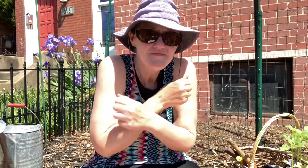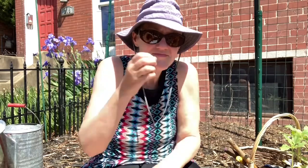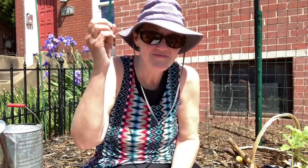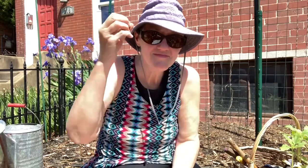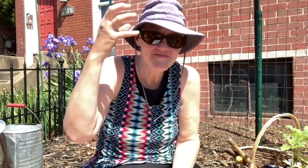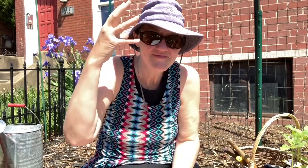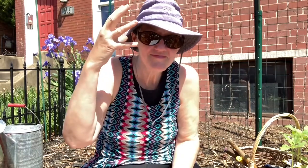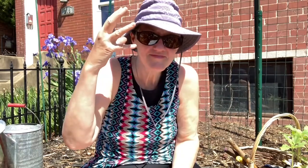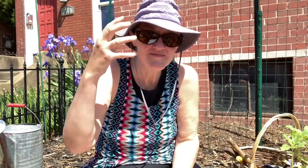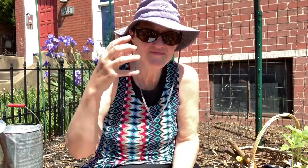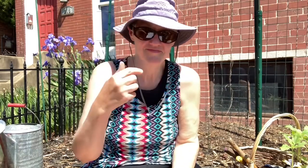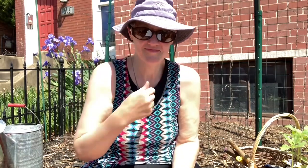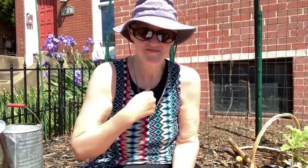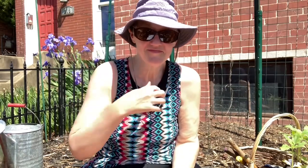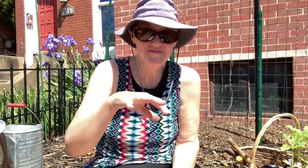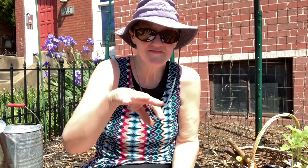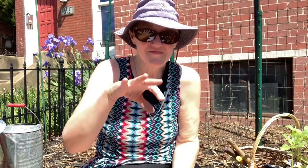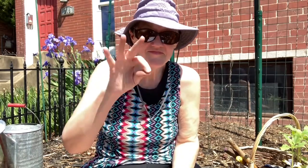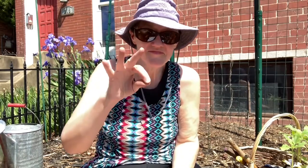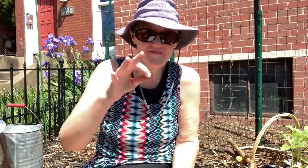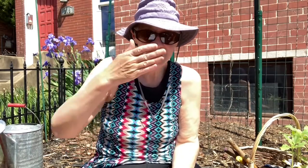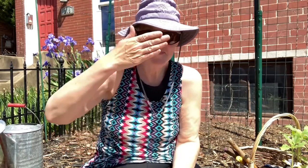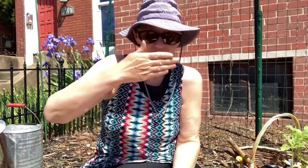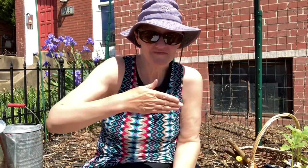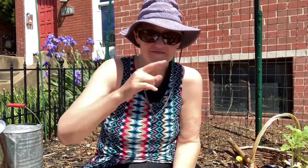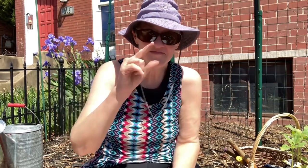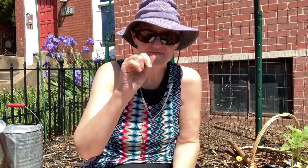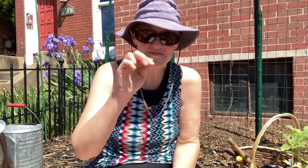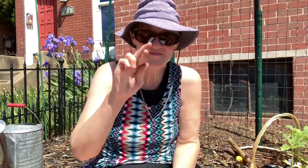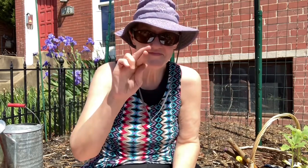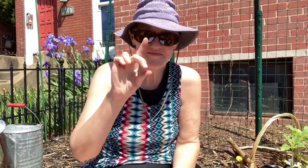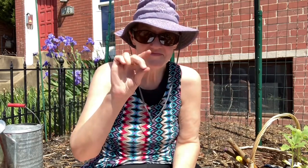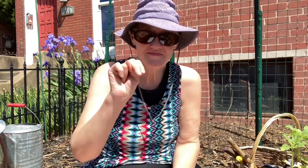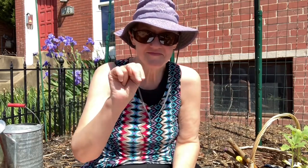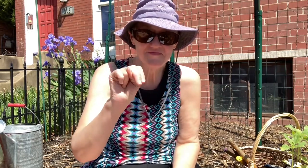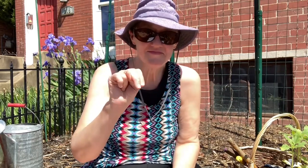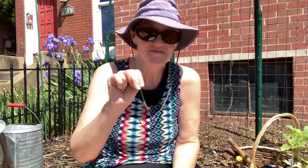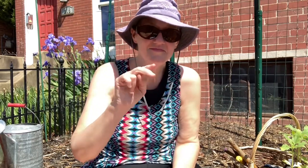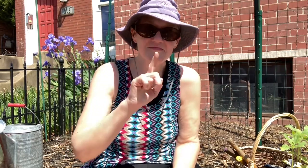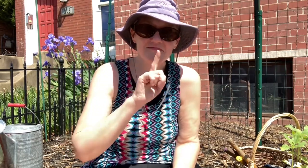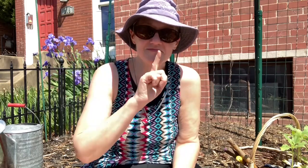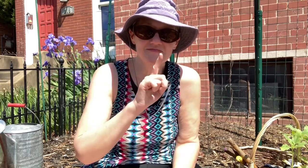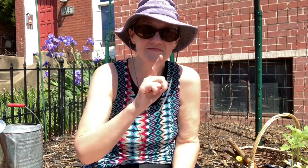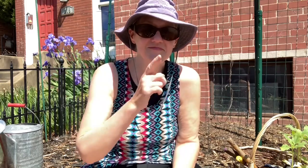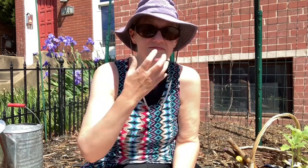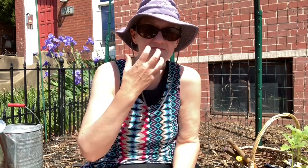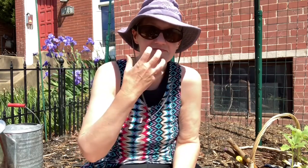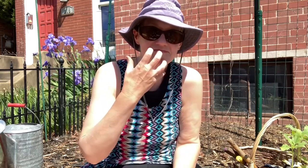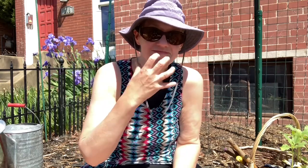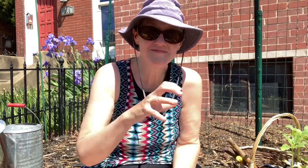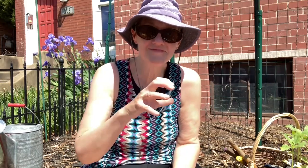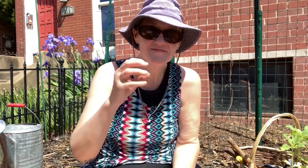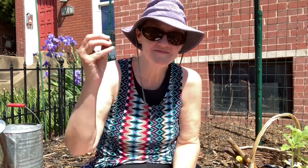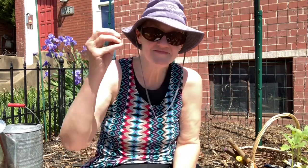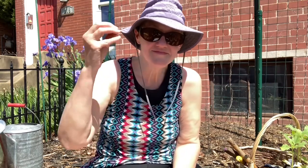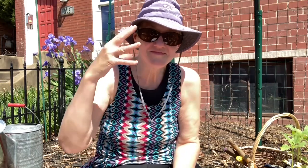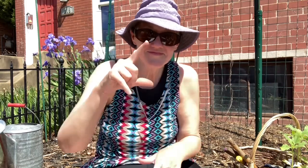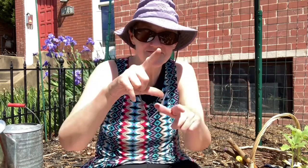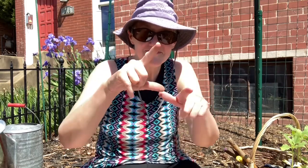Sunflowers love the sun, so I've picked the front garden because this is my hottest,